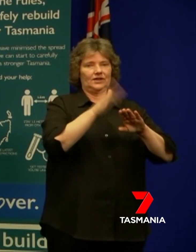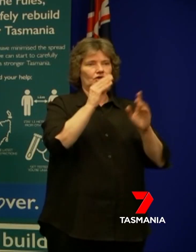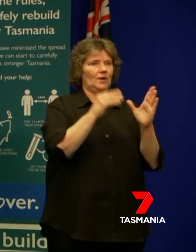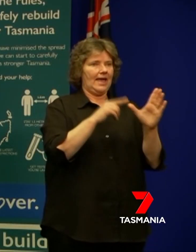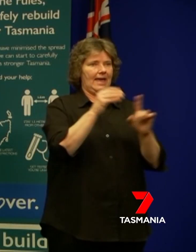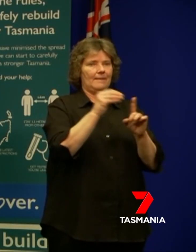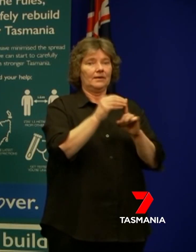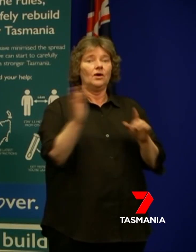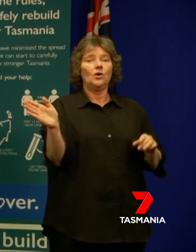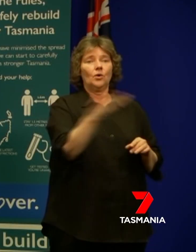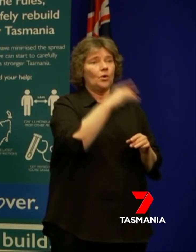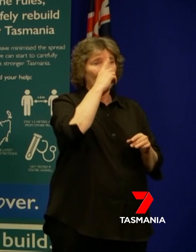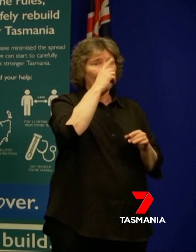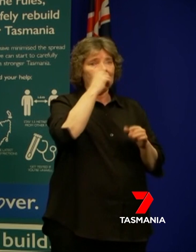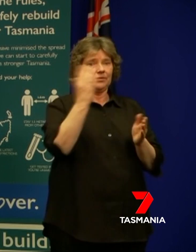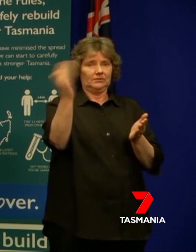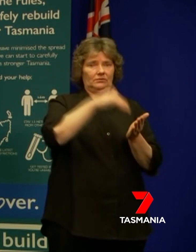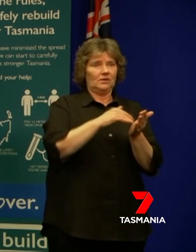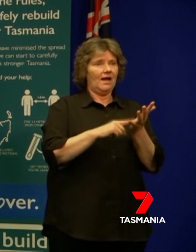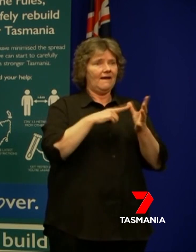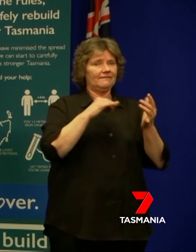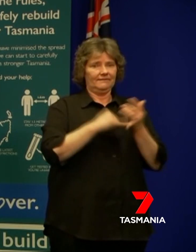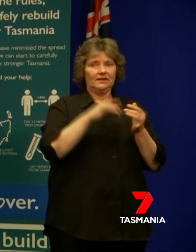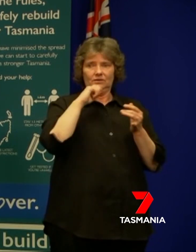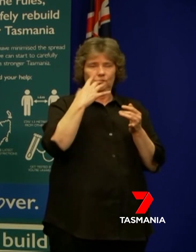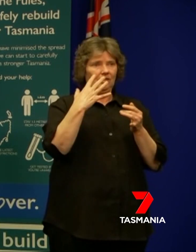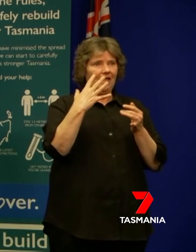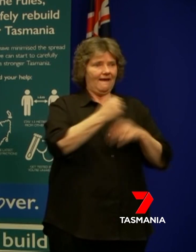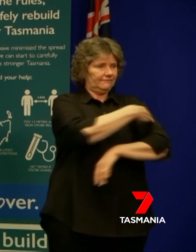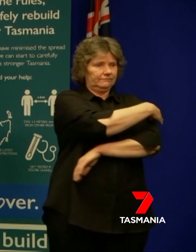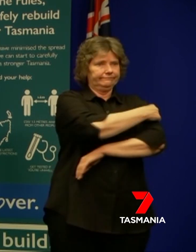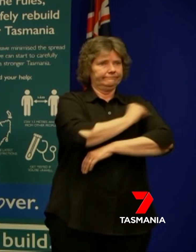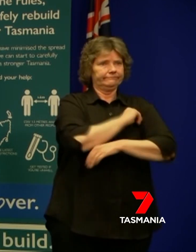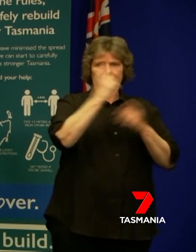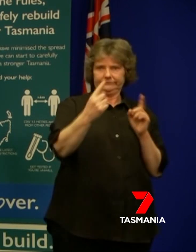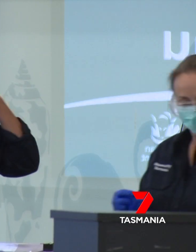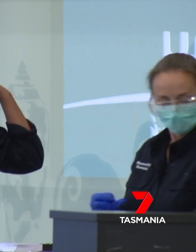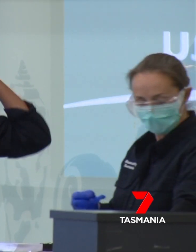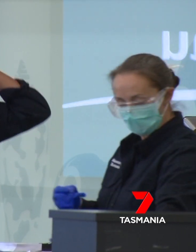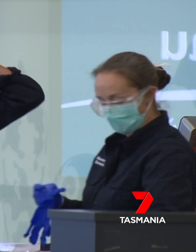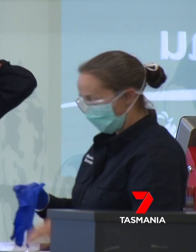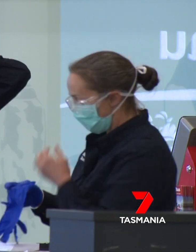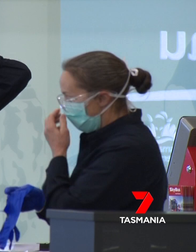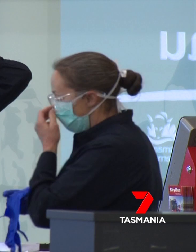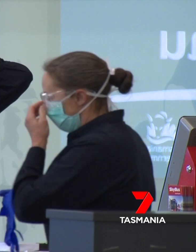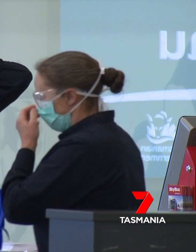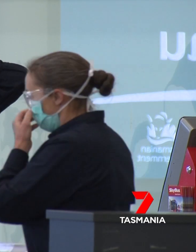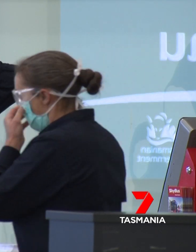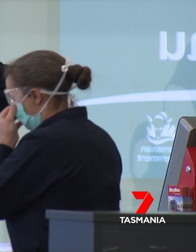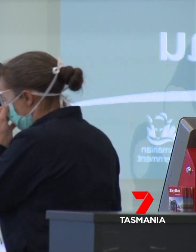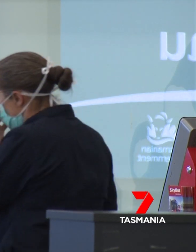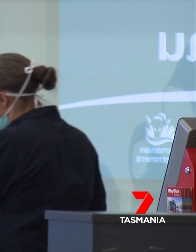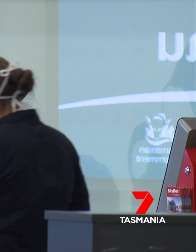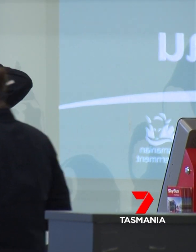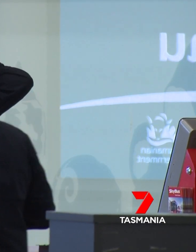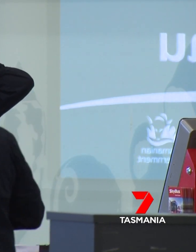have to face a biosecurity officer to make sure they've got the right paperwork, they've got the right applications. Biosecurity also